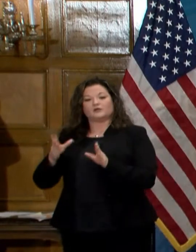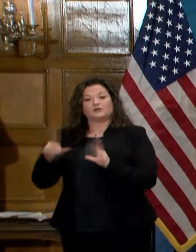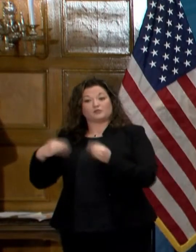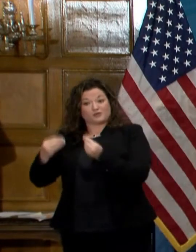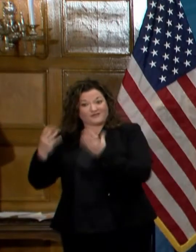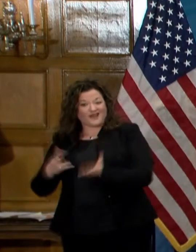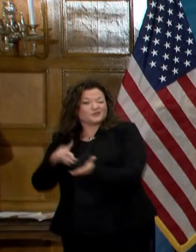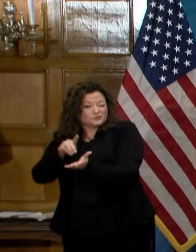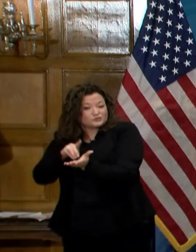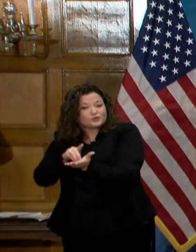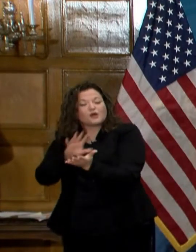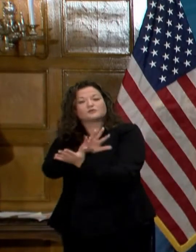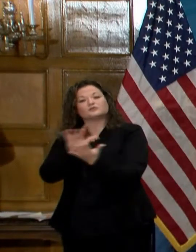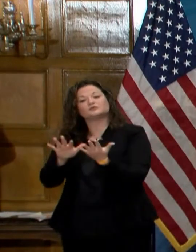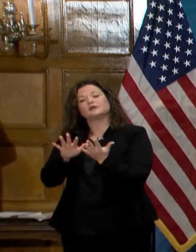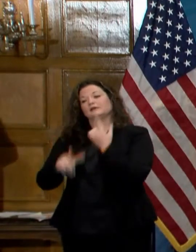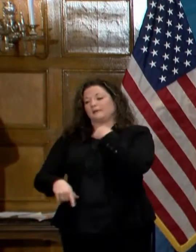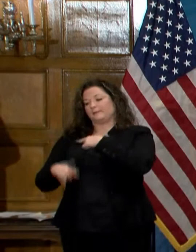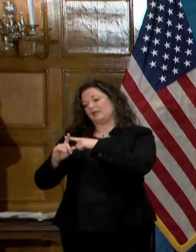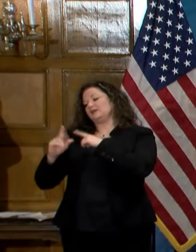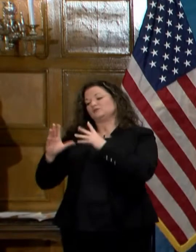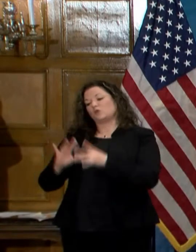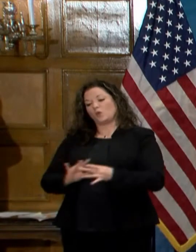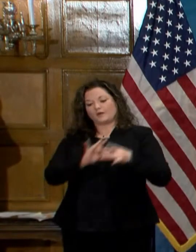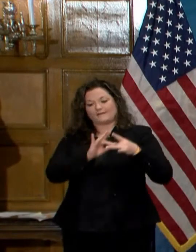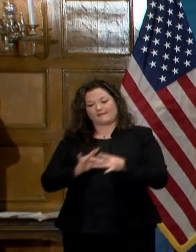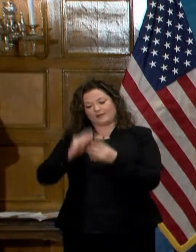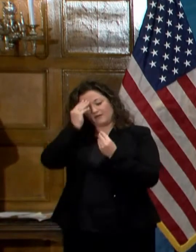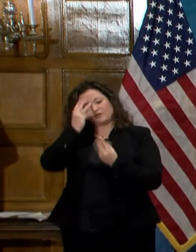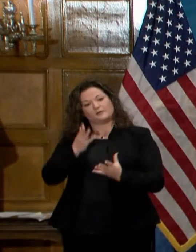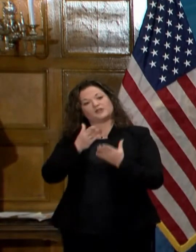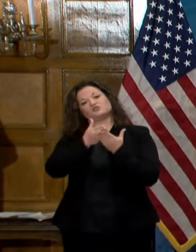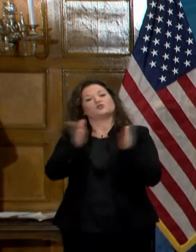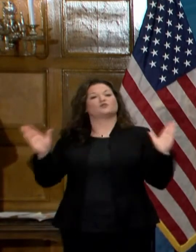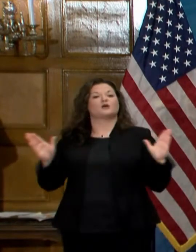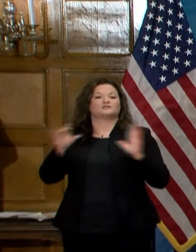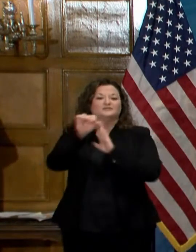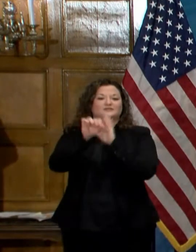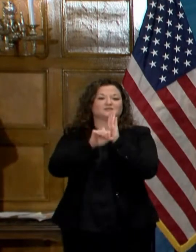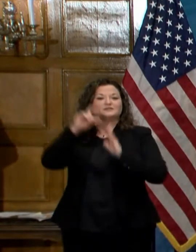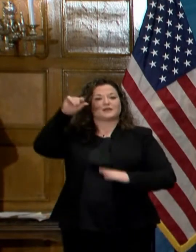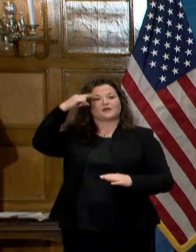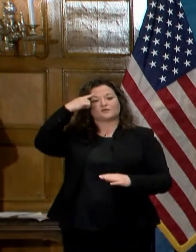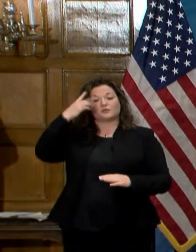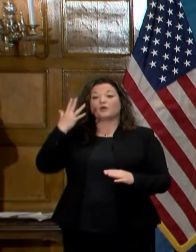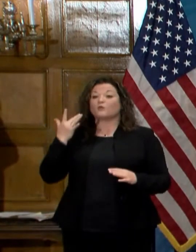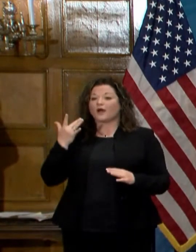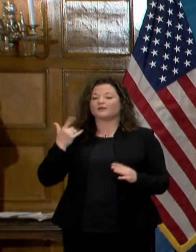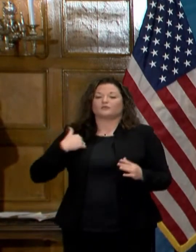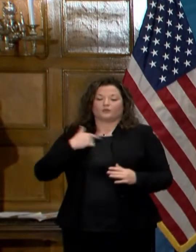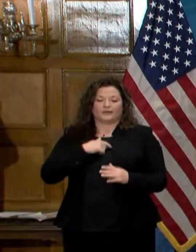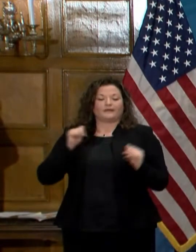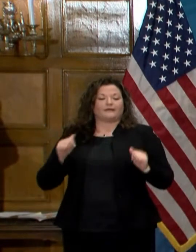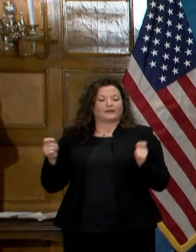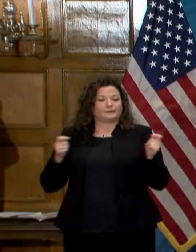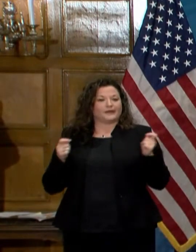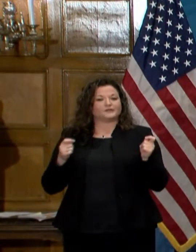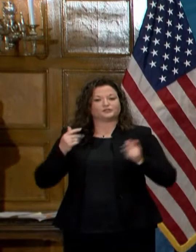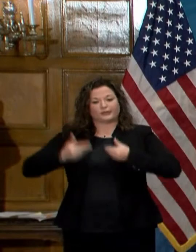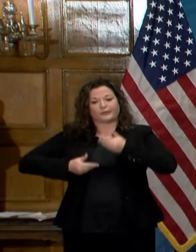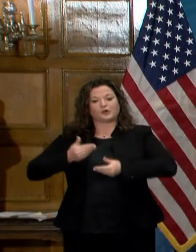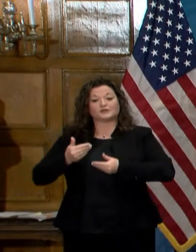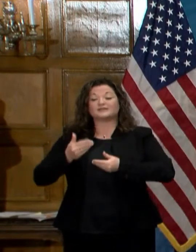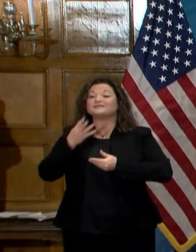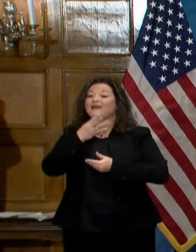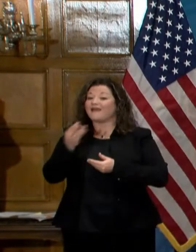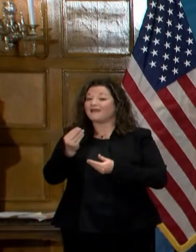to coordinate information across state government so that we can manage the process and provide information back to